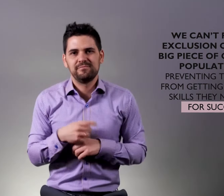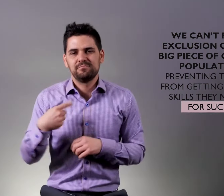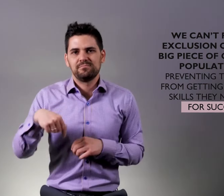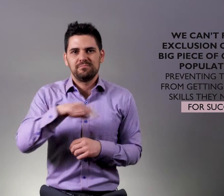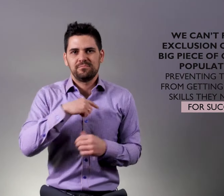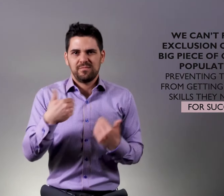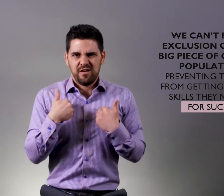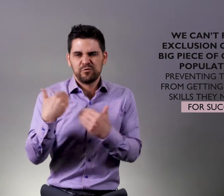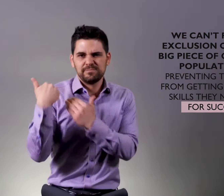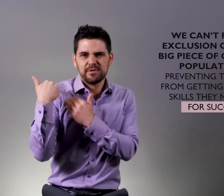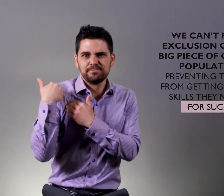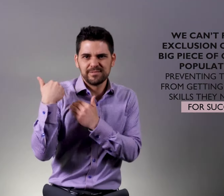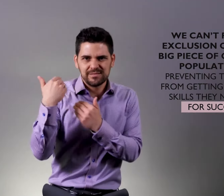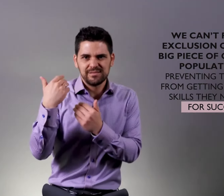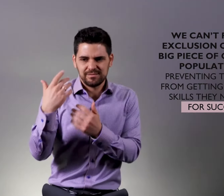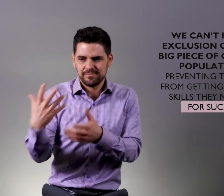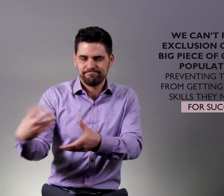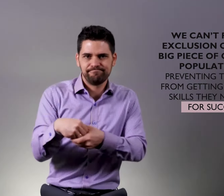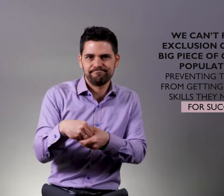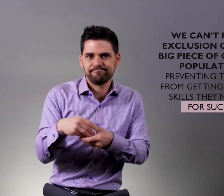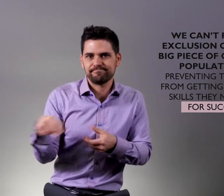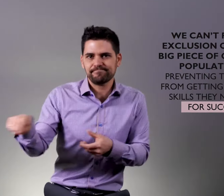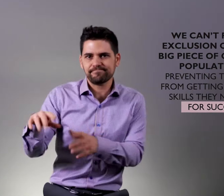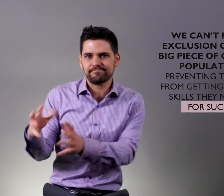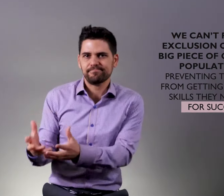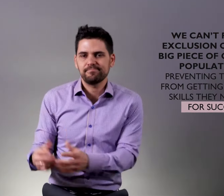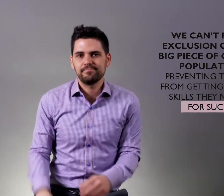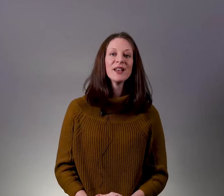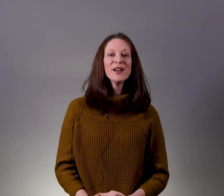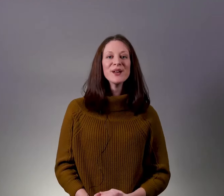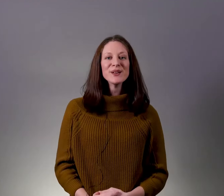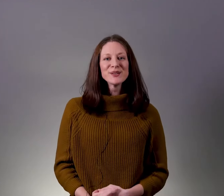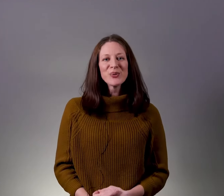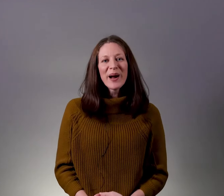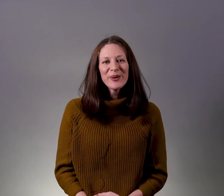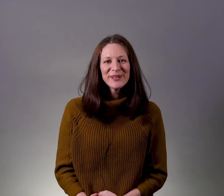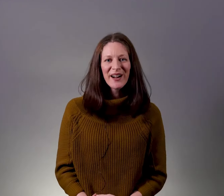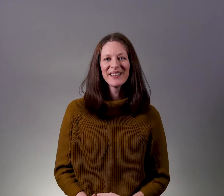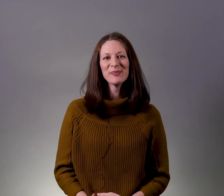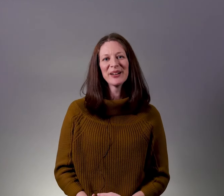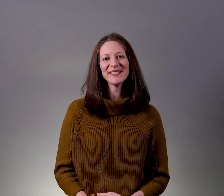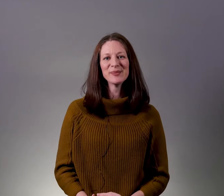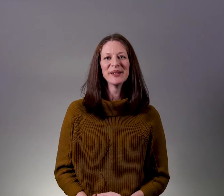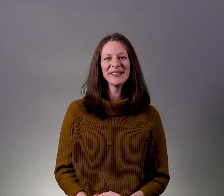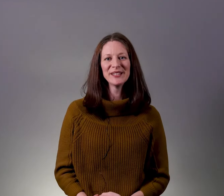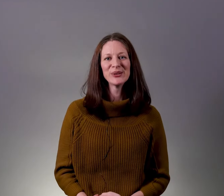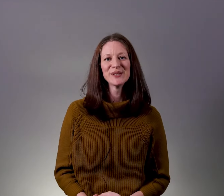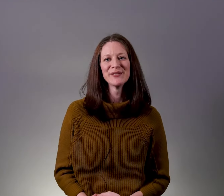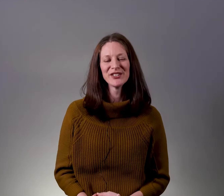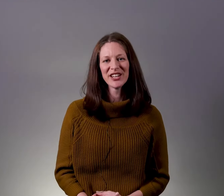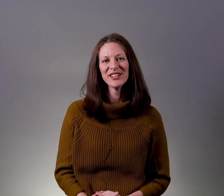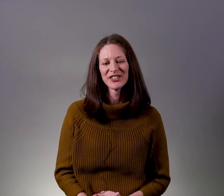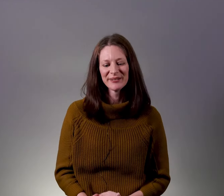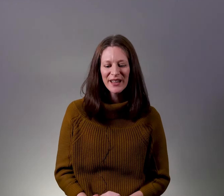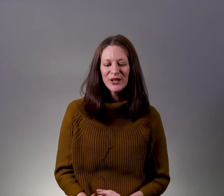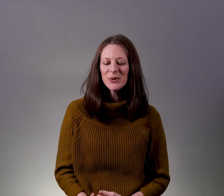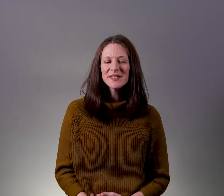a responsibility to include these populations. So why are we talking about disability-inclusive education?